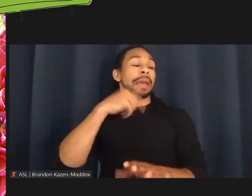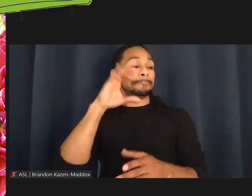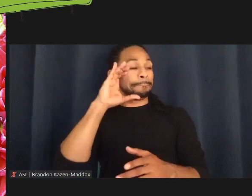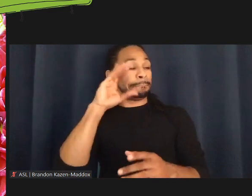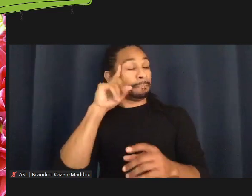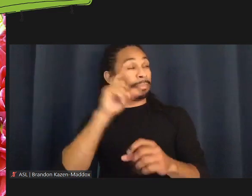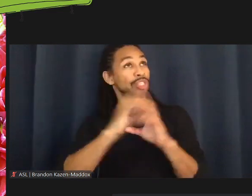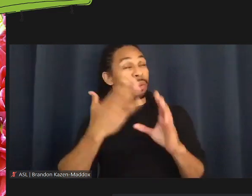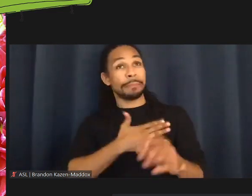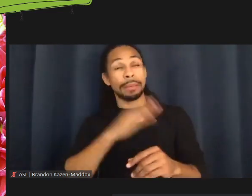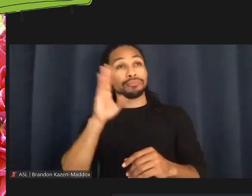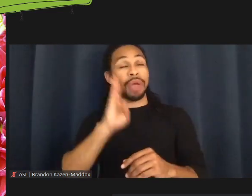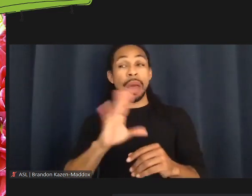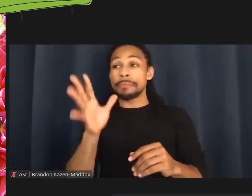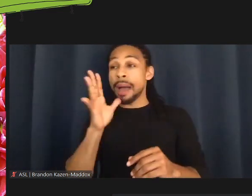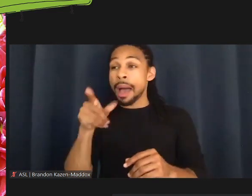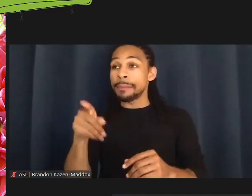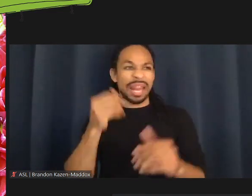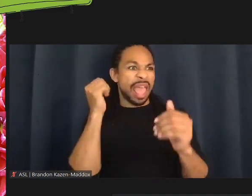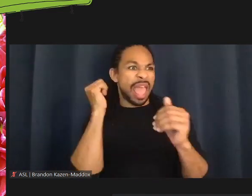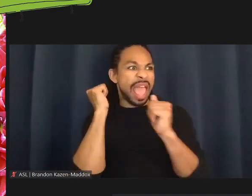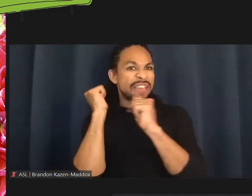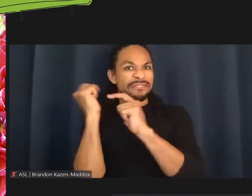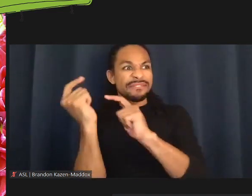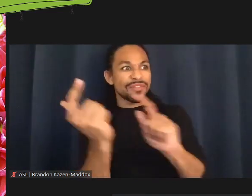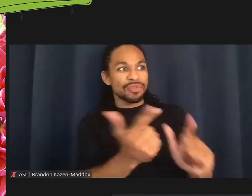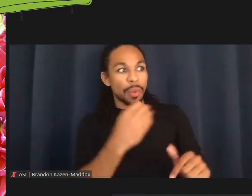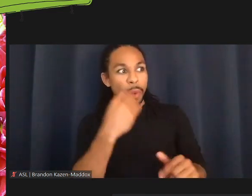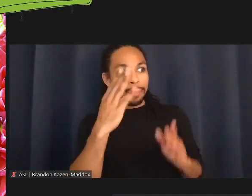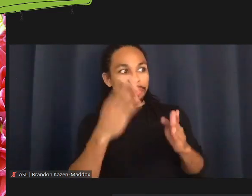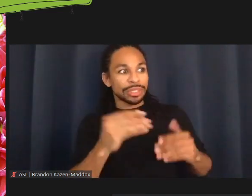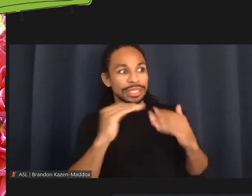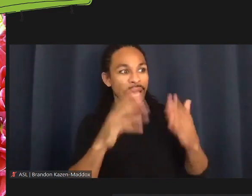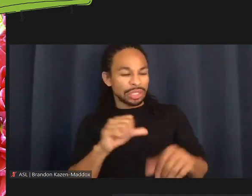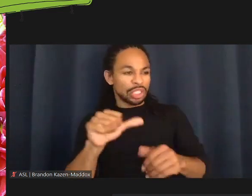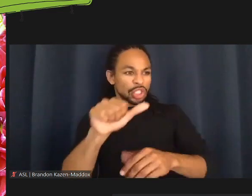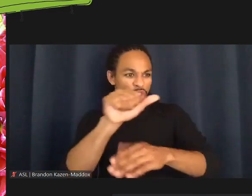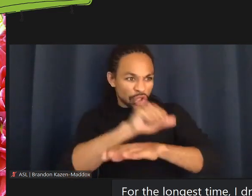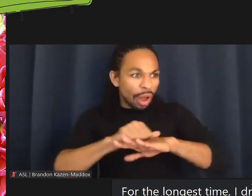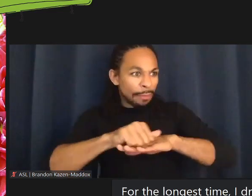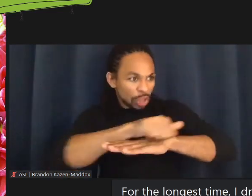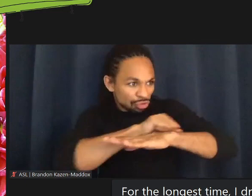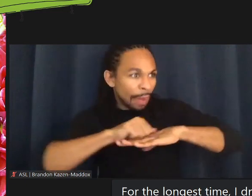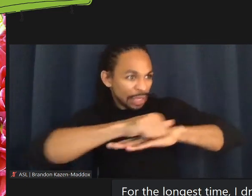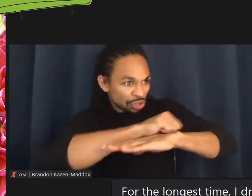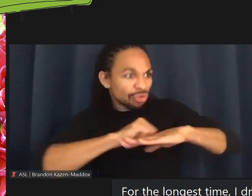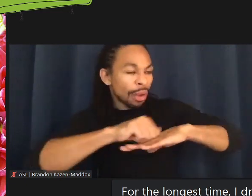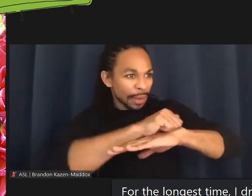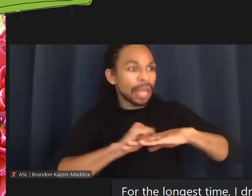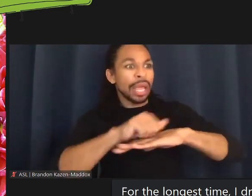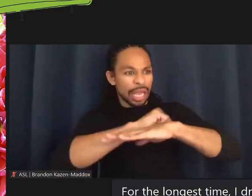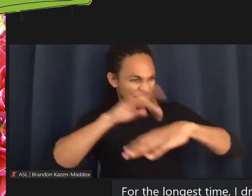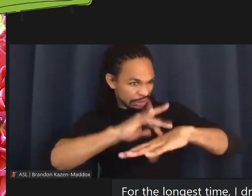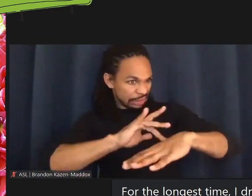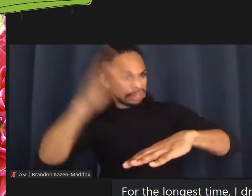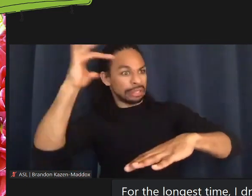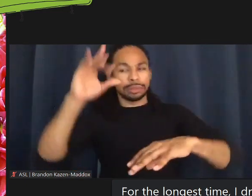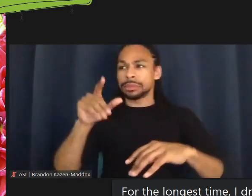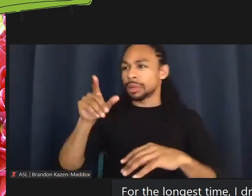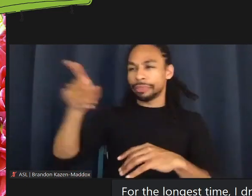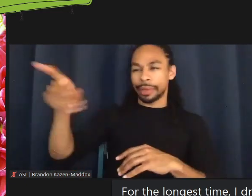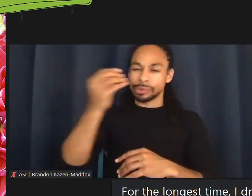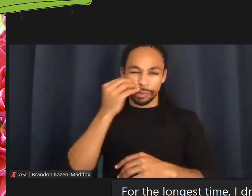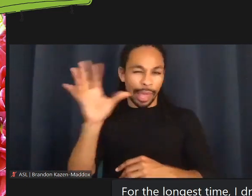every white person's house, scrubbing tile, making what other people took for granted shine. In